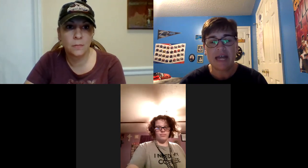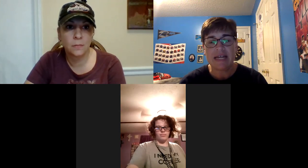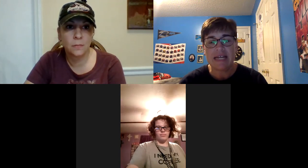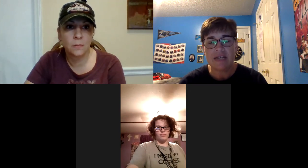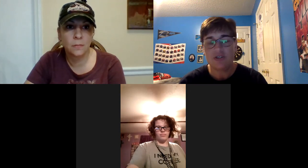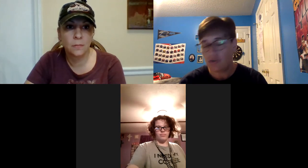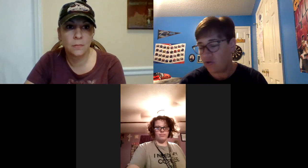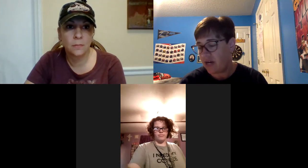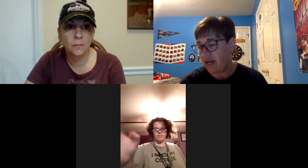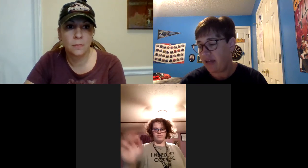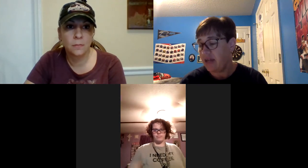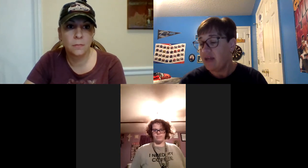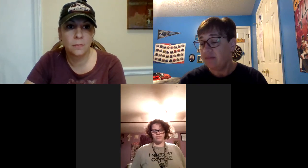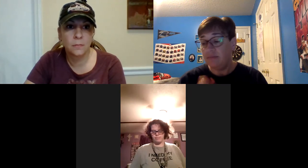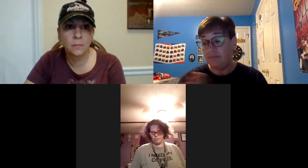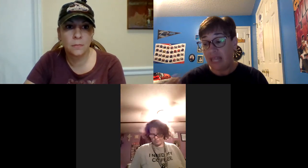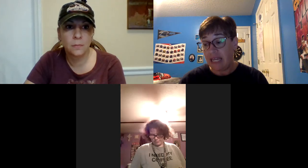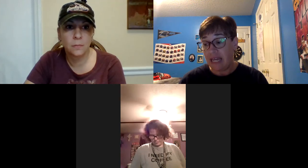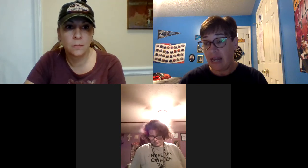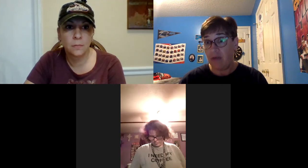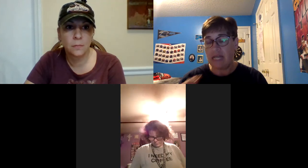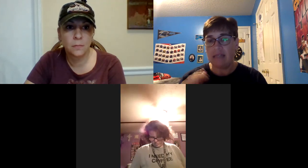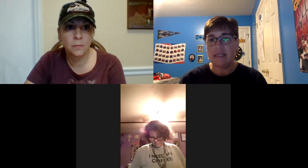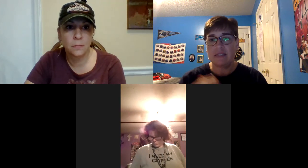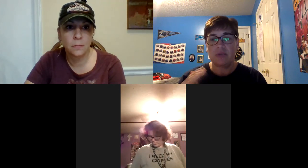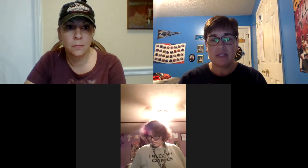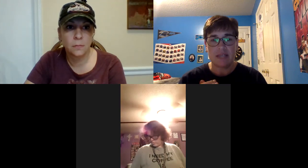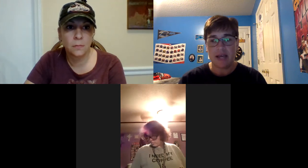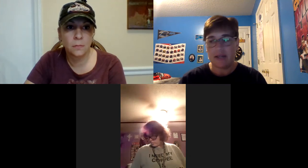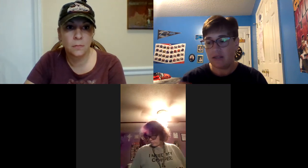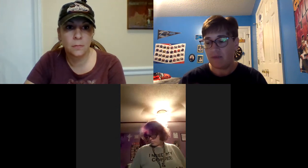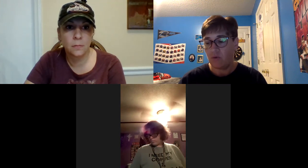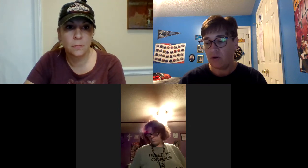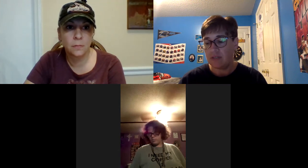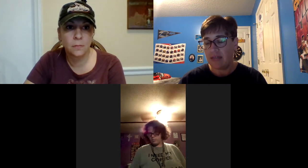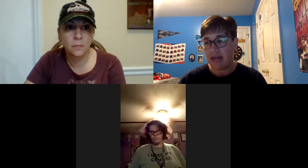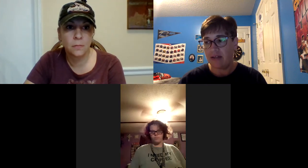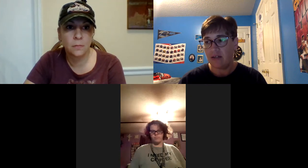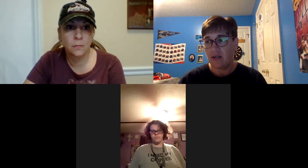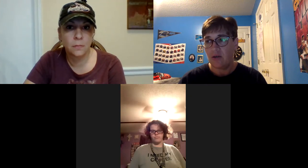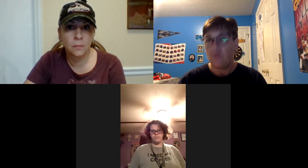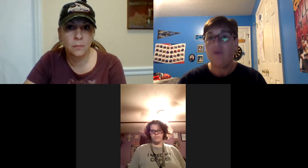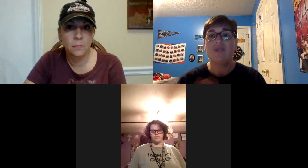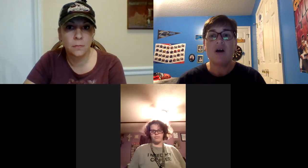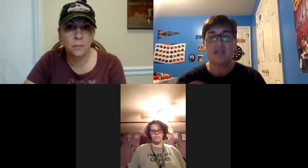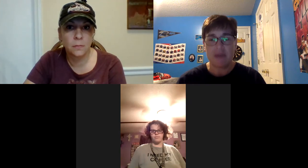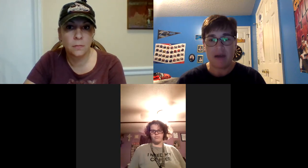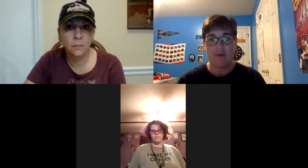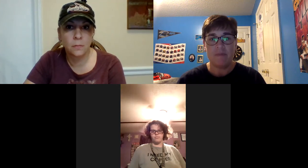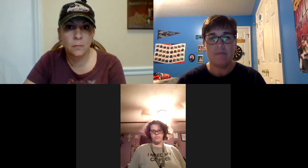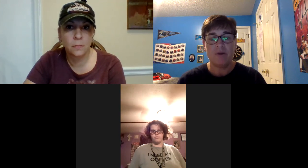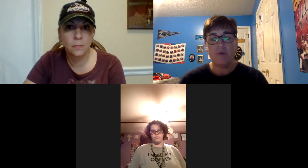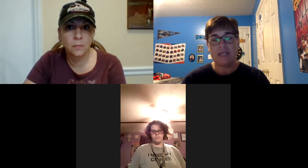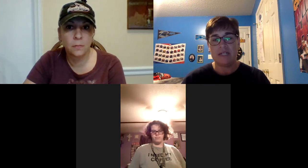do that. And I need to try and get out a list with the signs of the words that we've talked